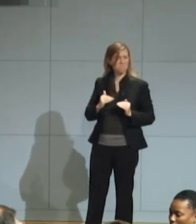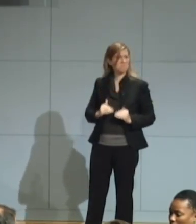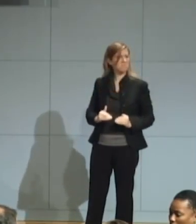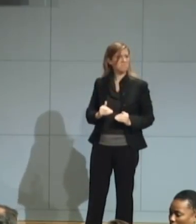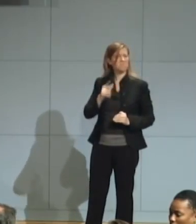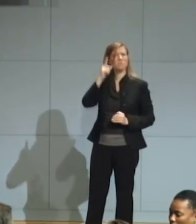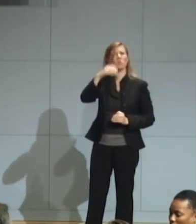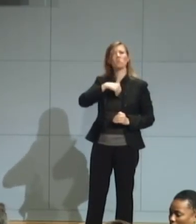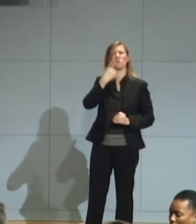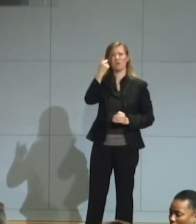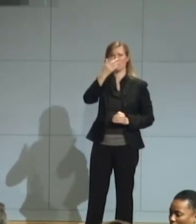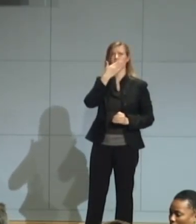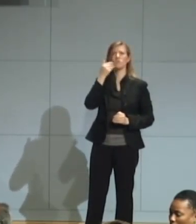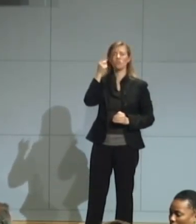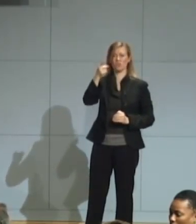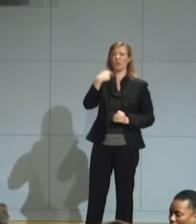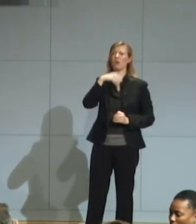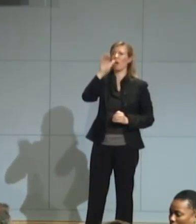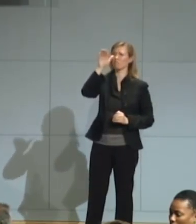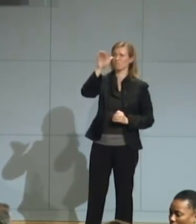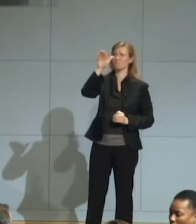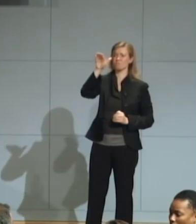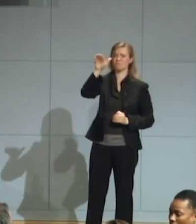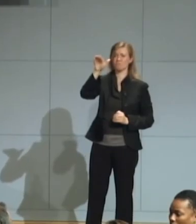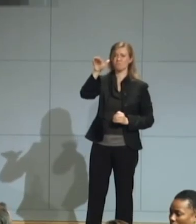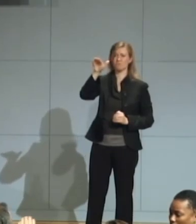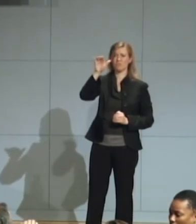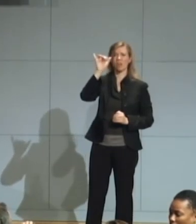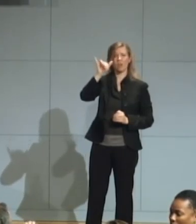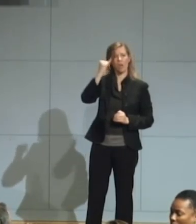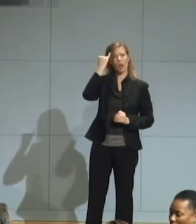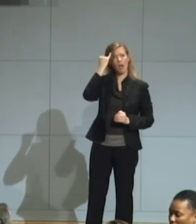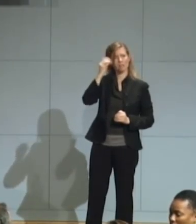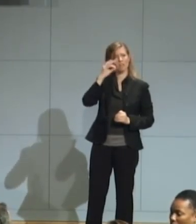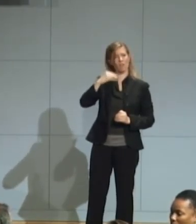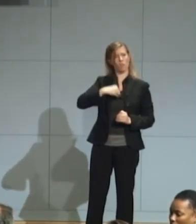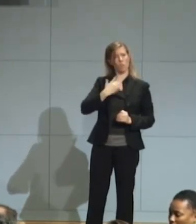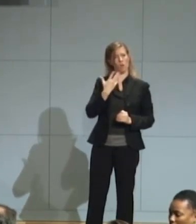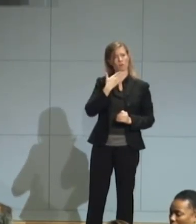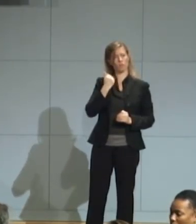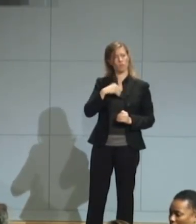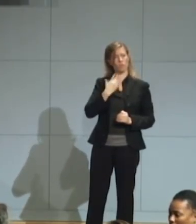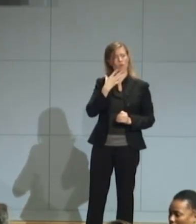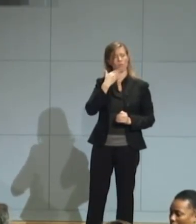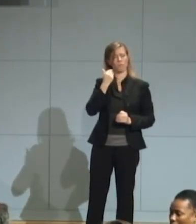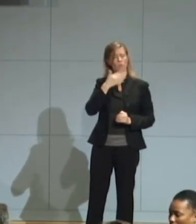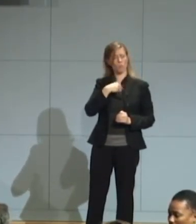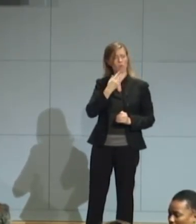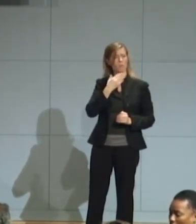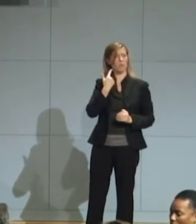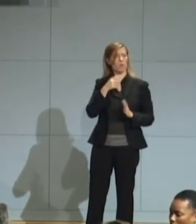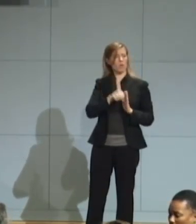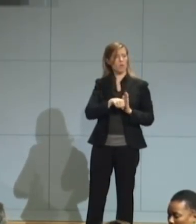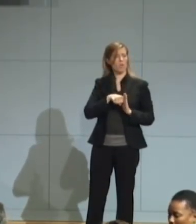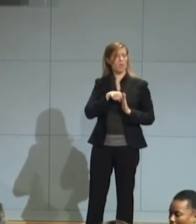those two things work is to decide that certain people aren't really humans at all. Right? Because if they're not humans, then